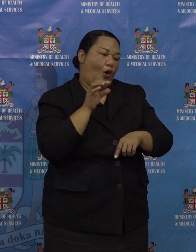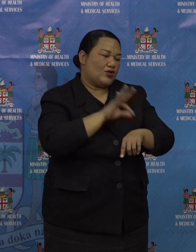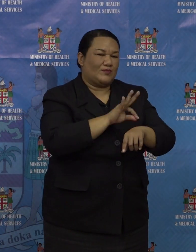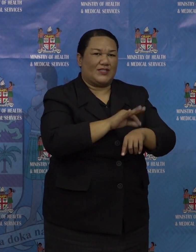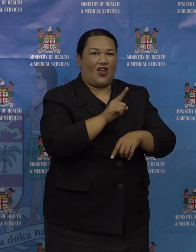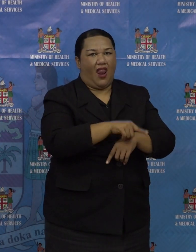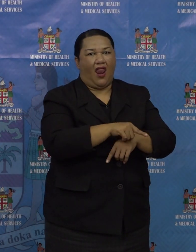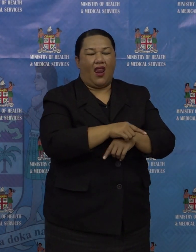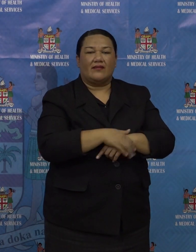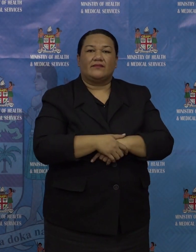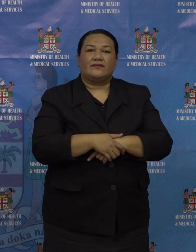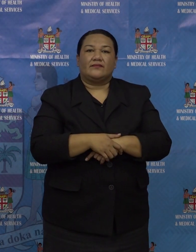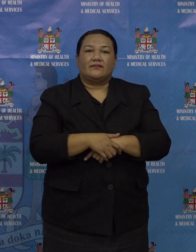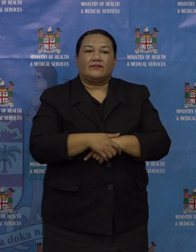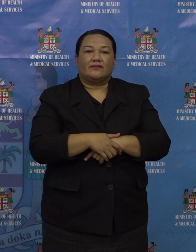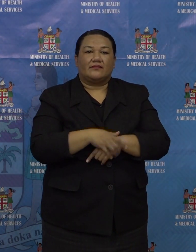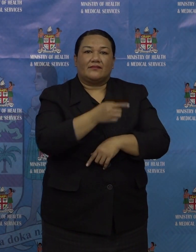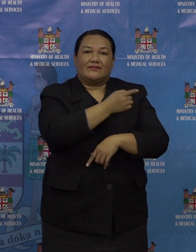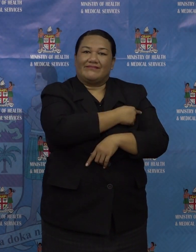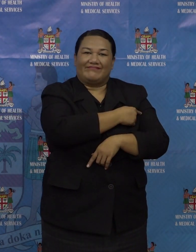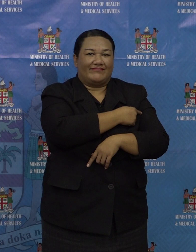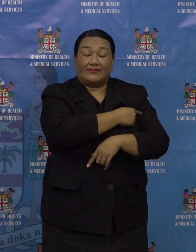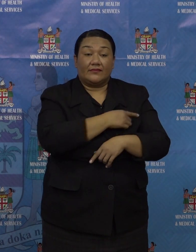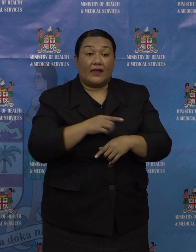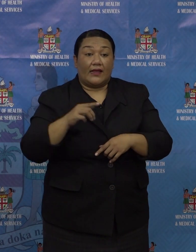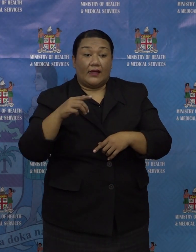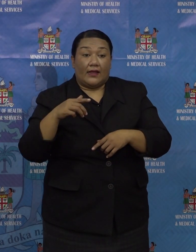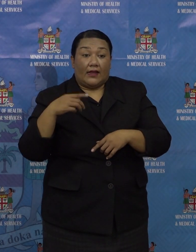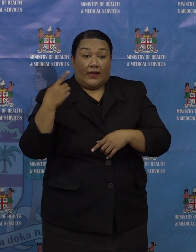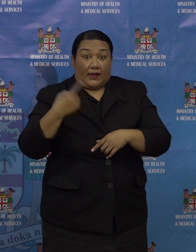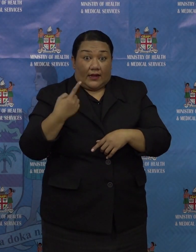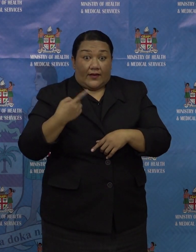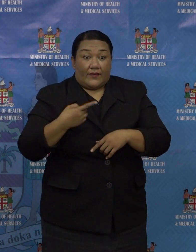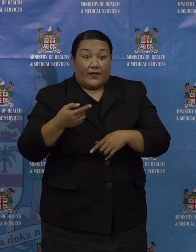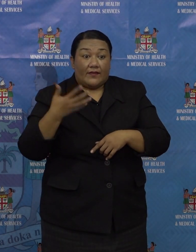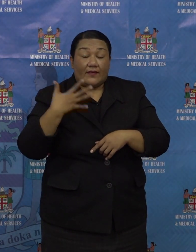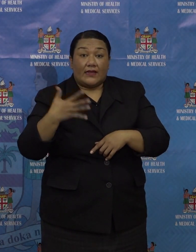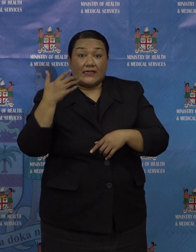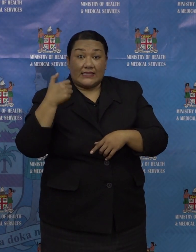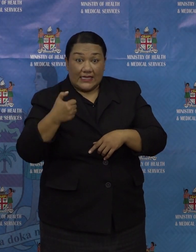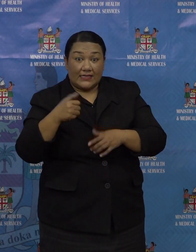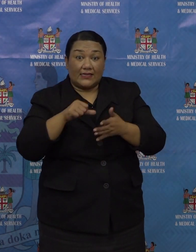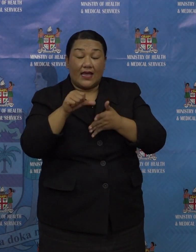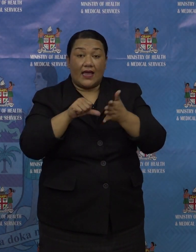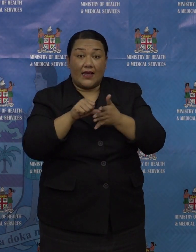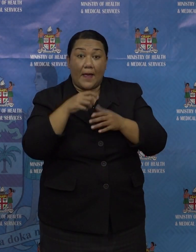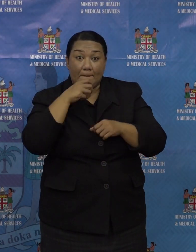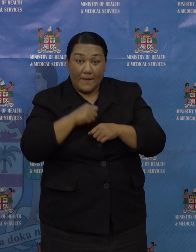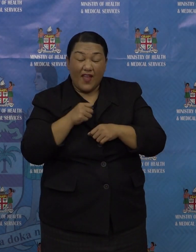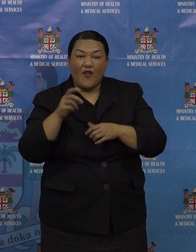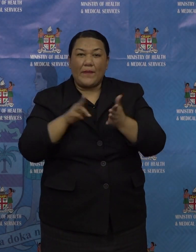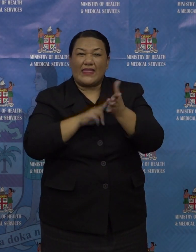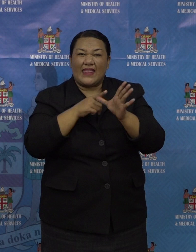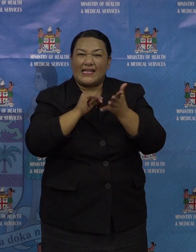vaccinated. The 11th COVID-19 death to report is a 56-year-old man from Nasinu who died at home on the 10th